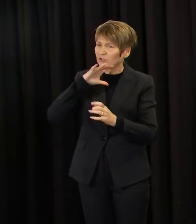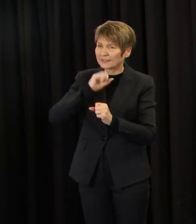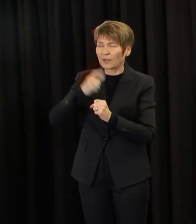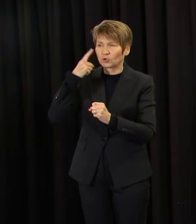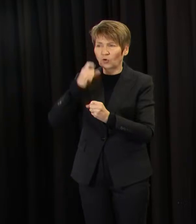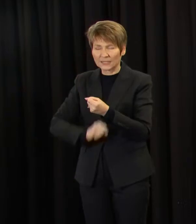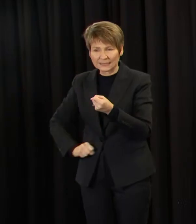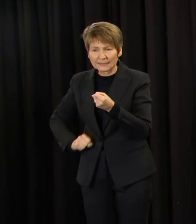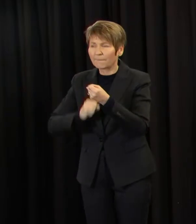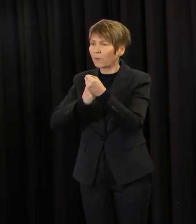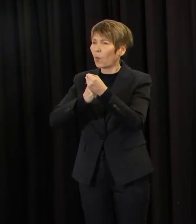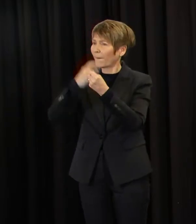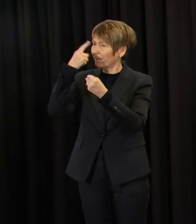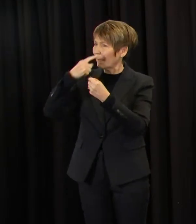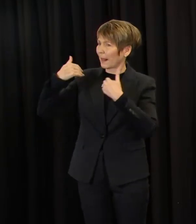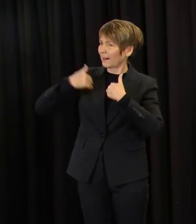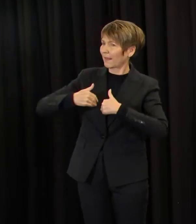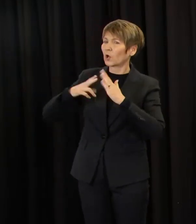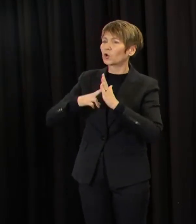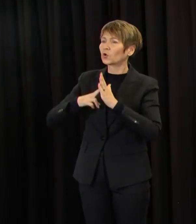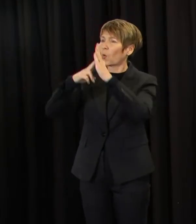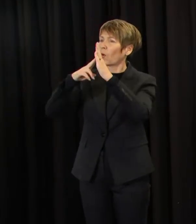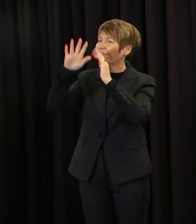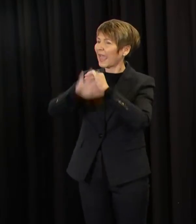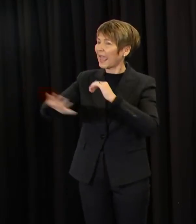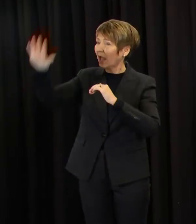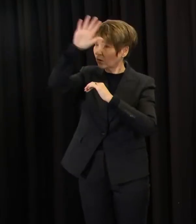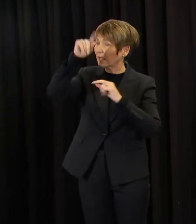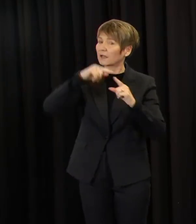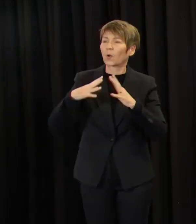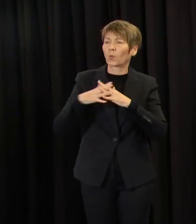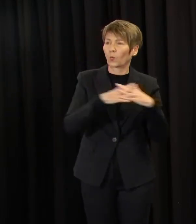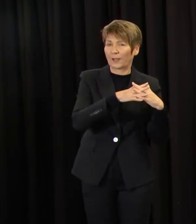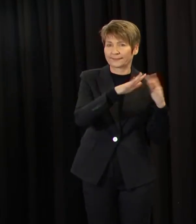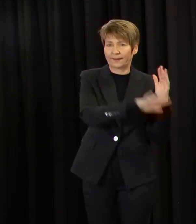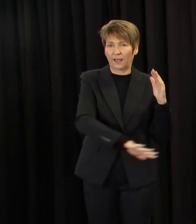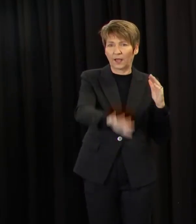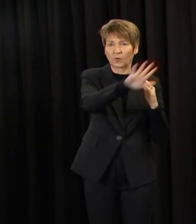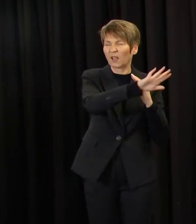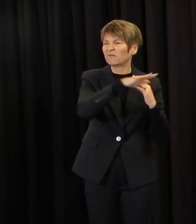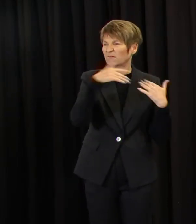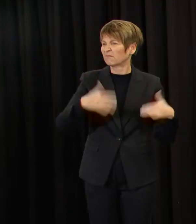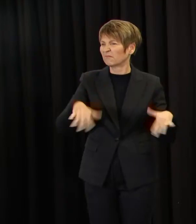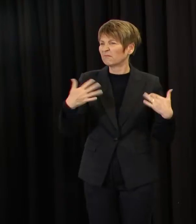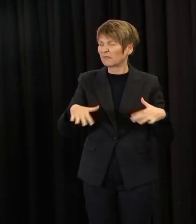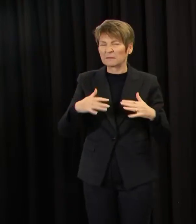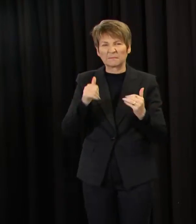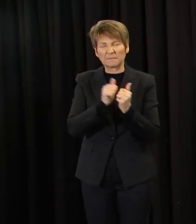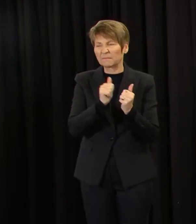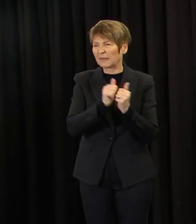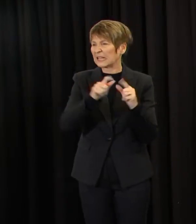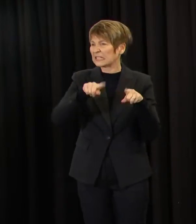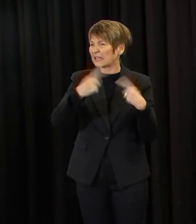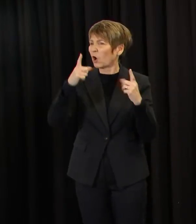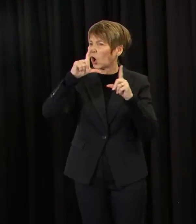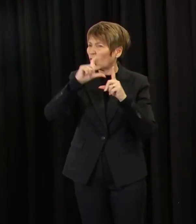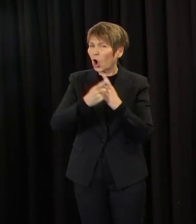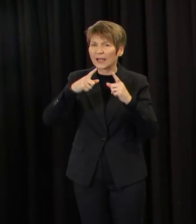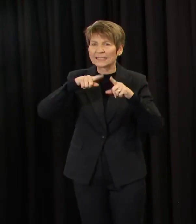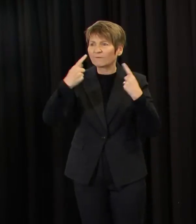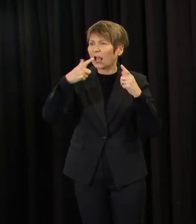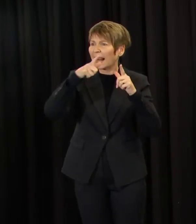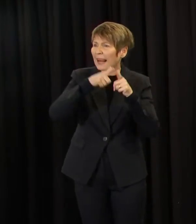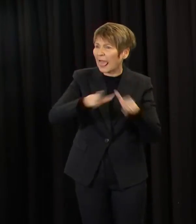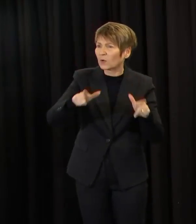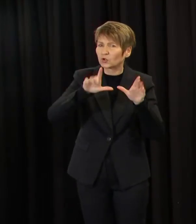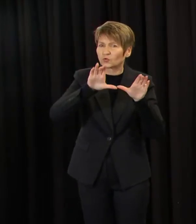literally hundreds of community leaders and others who've been involved in supporting this effort. There is support available to anybody and everybody